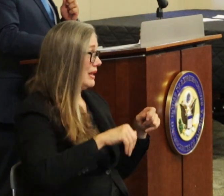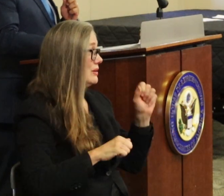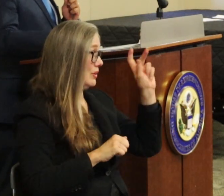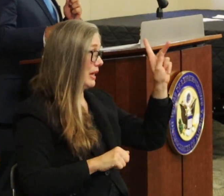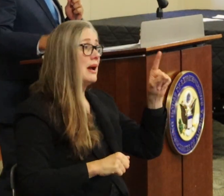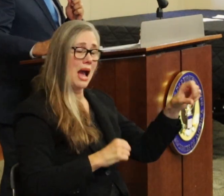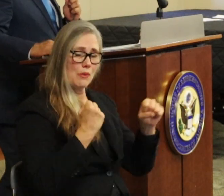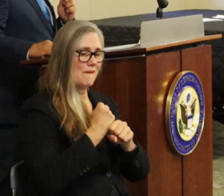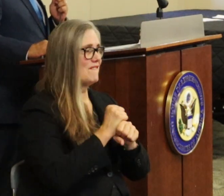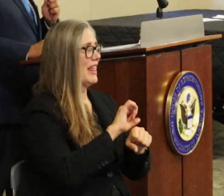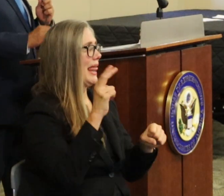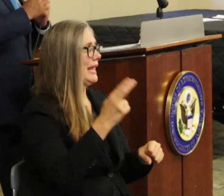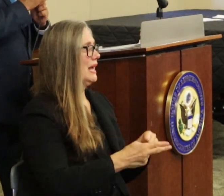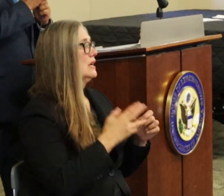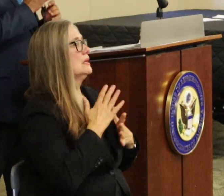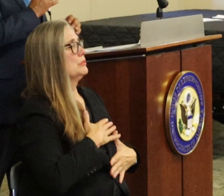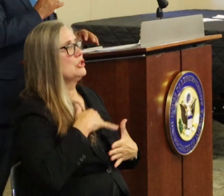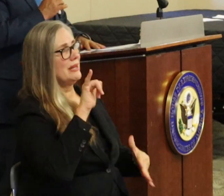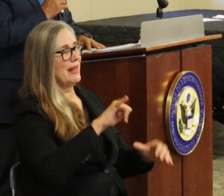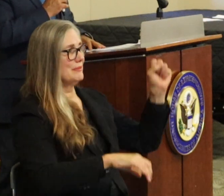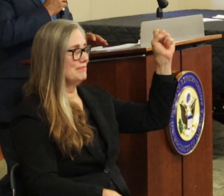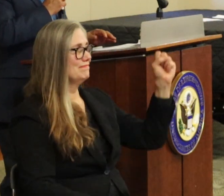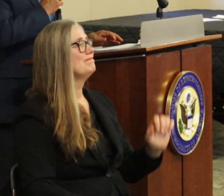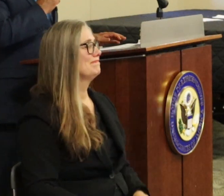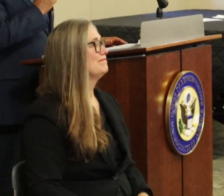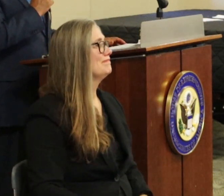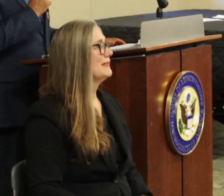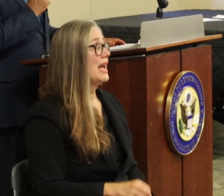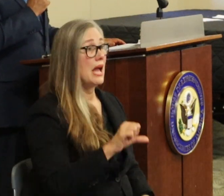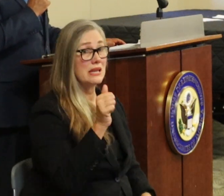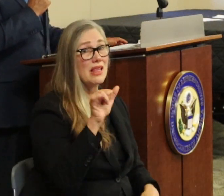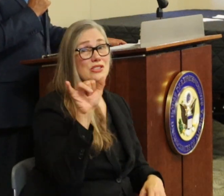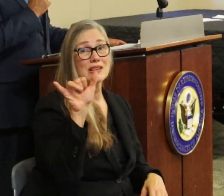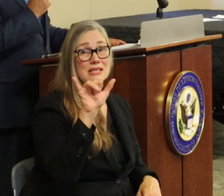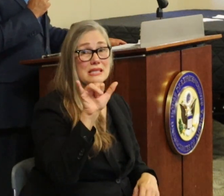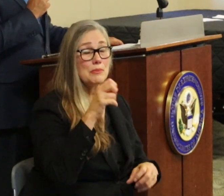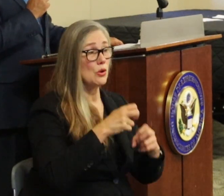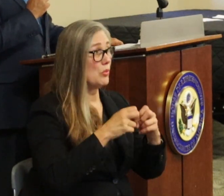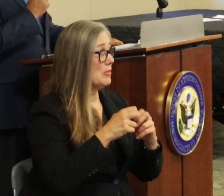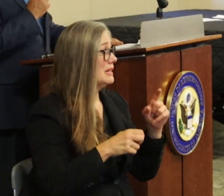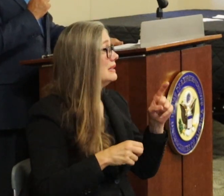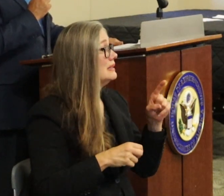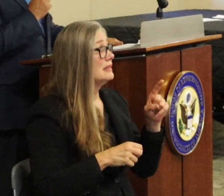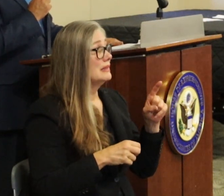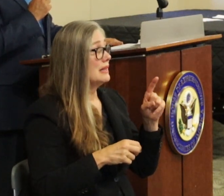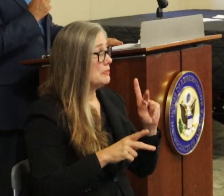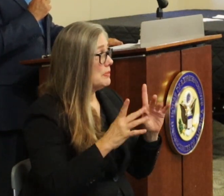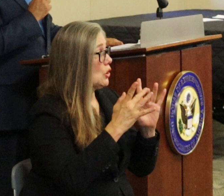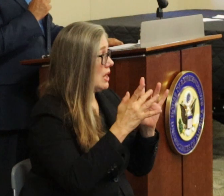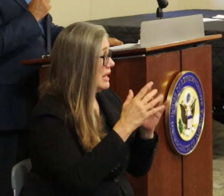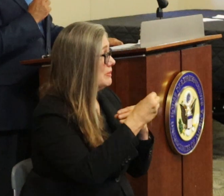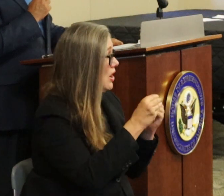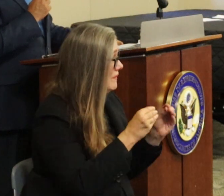right. We will greatly appreciate it. Thank you. And I know others are having similar problems. But like everyone else who contacts